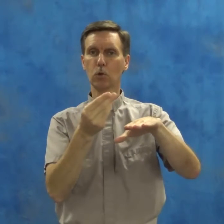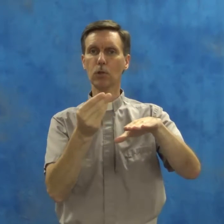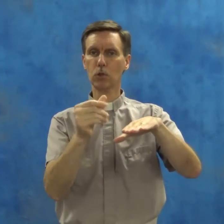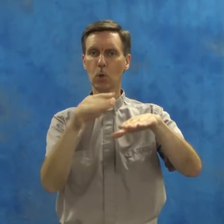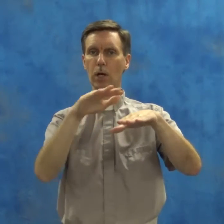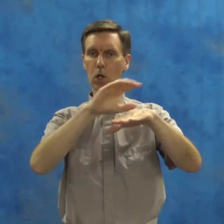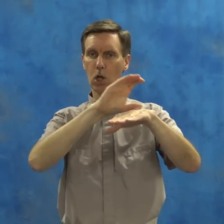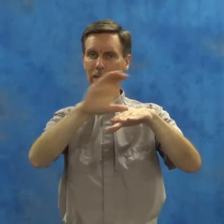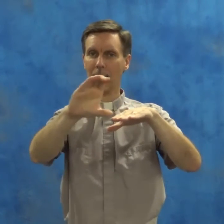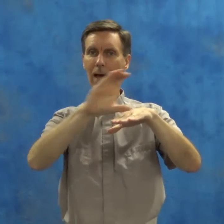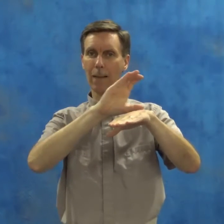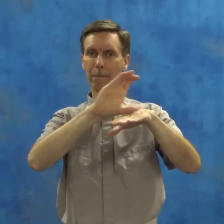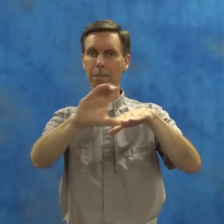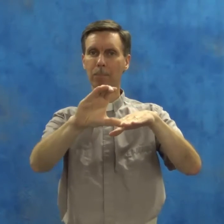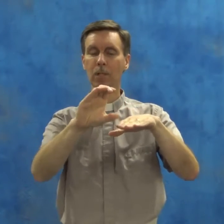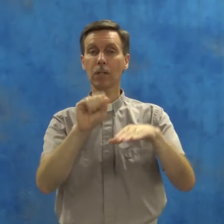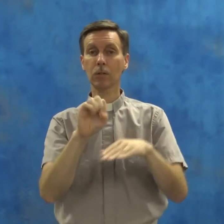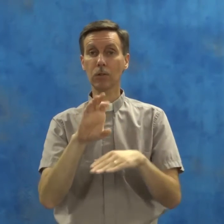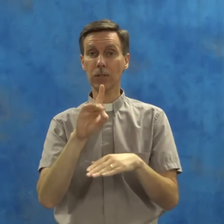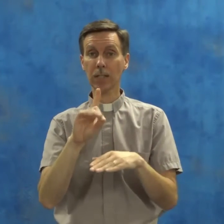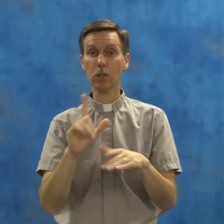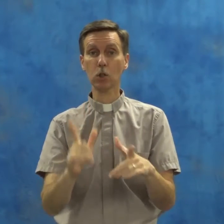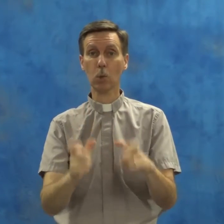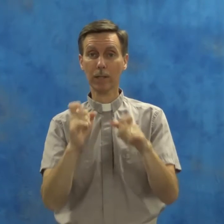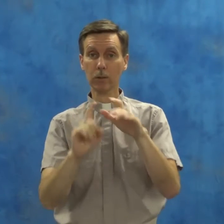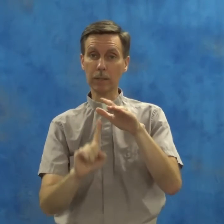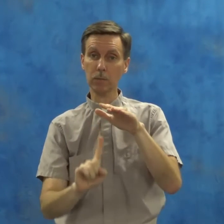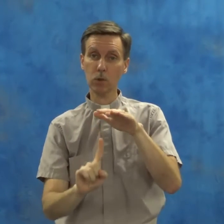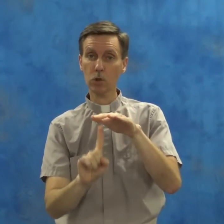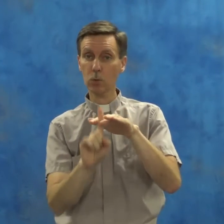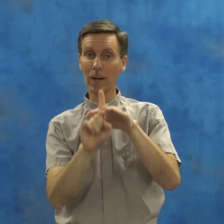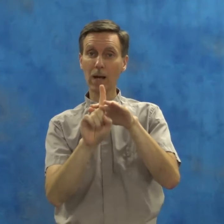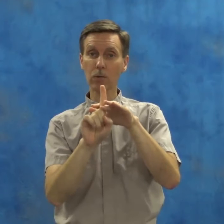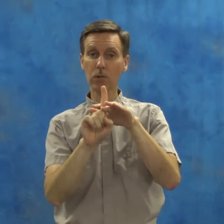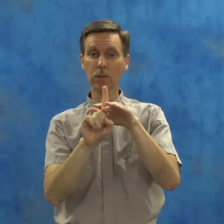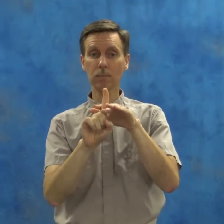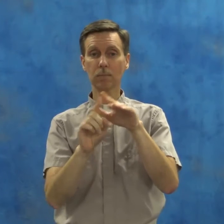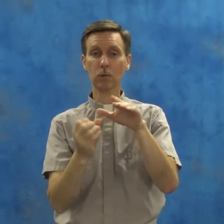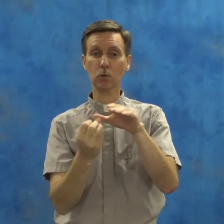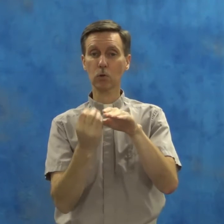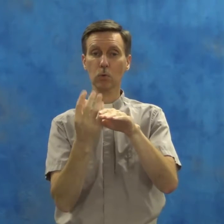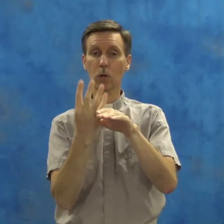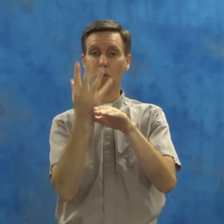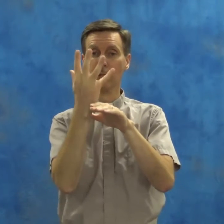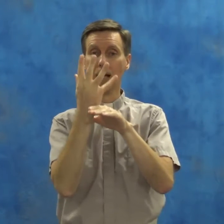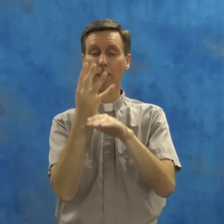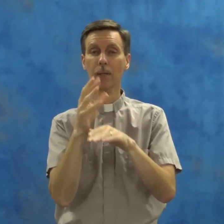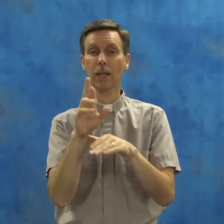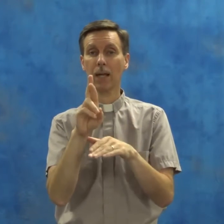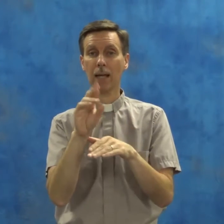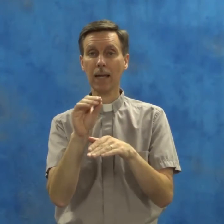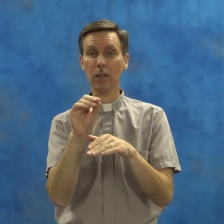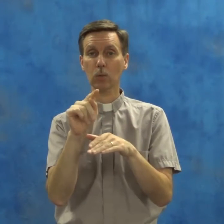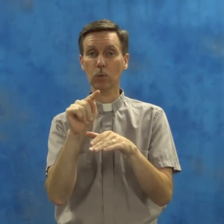good soil on top. The seed quickly sprouts, grows up, and the